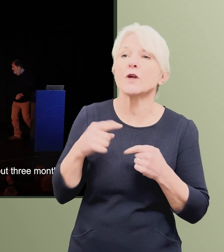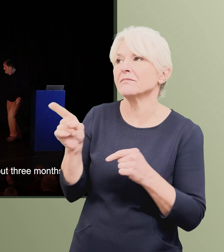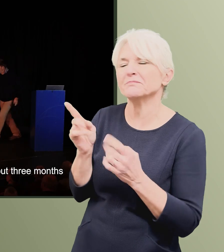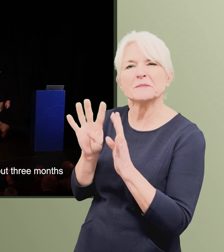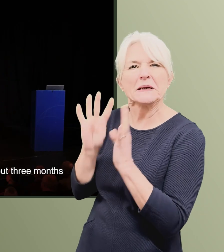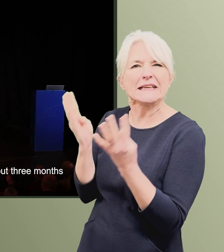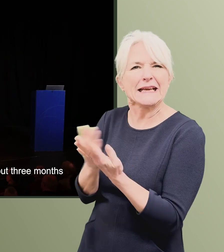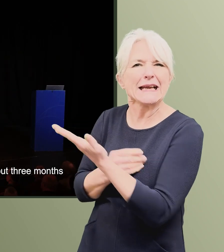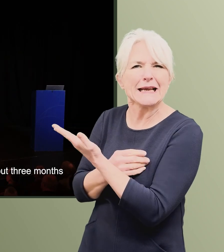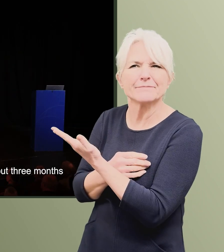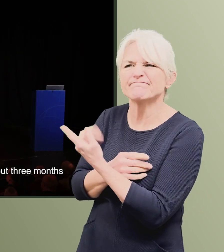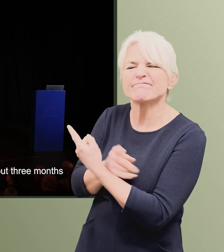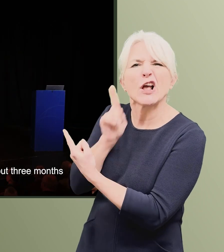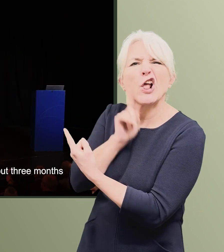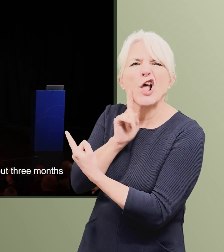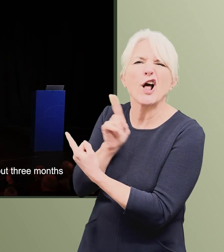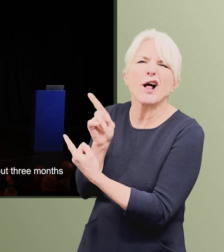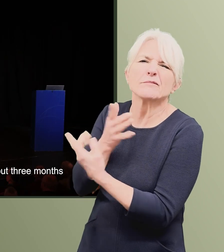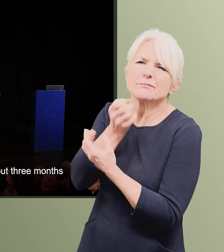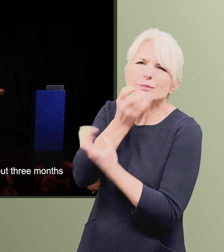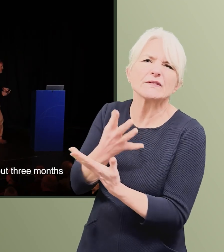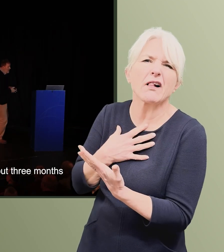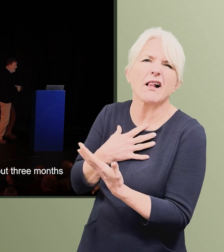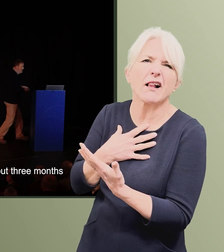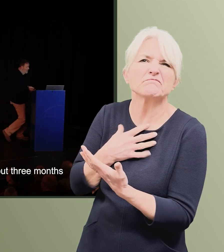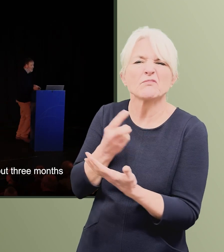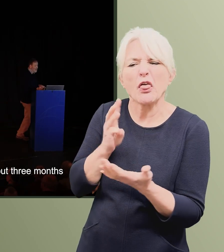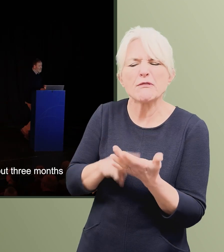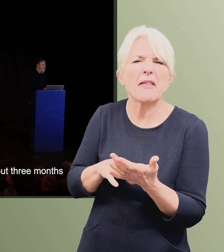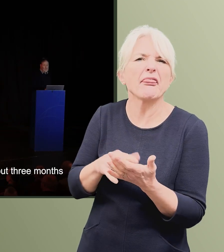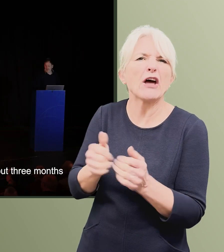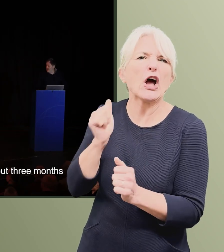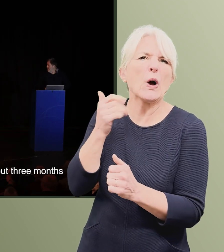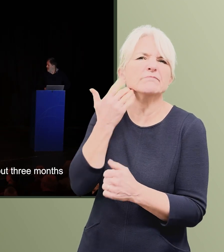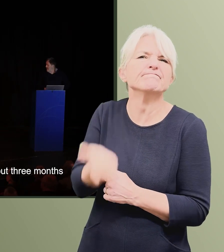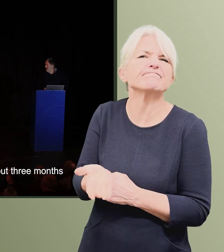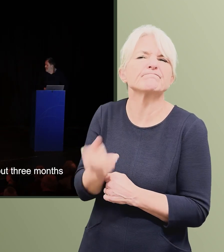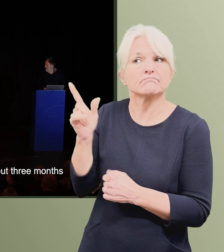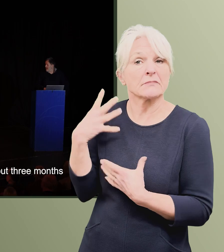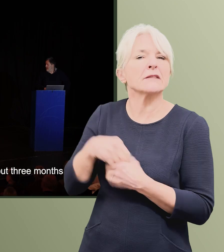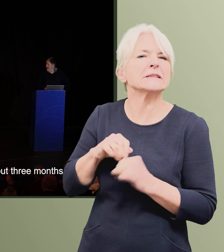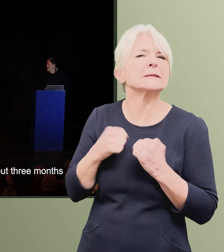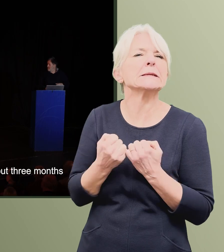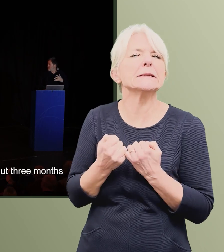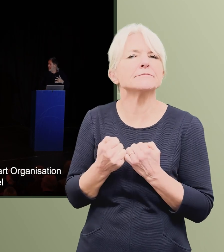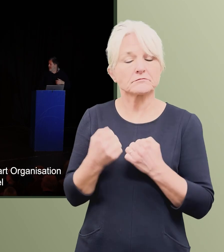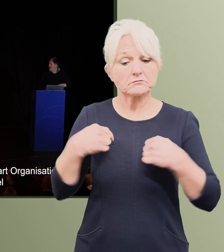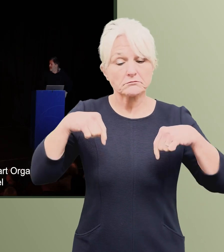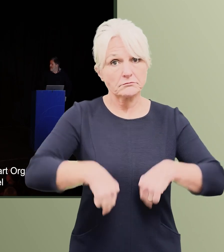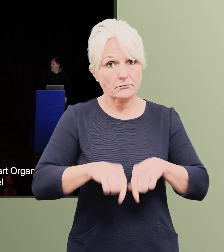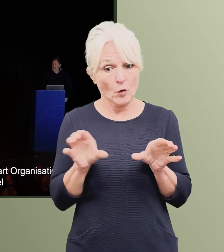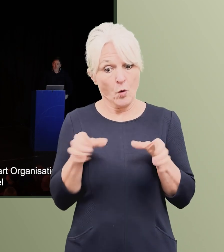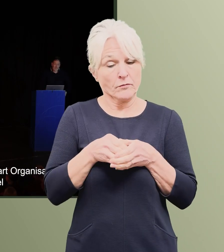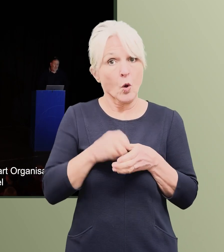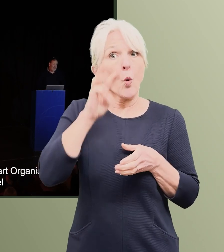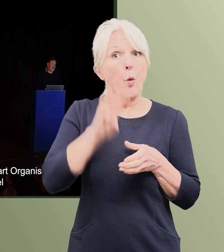away. This lovely lass here passed away about 3 months ago, and she was part of our